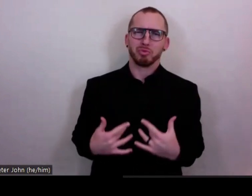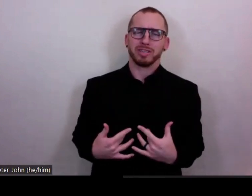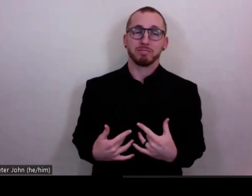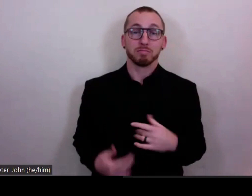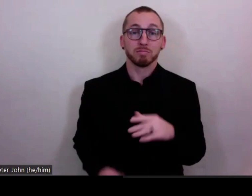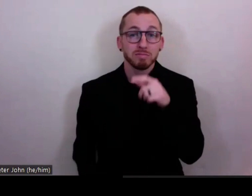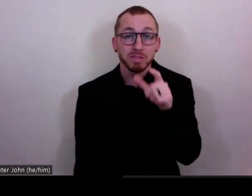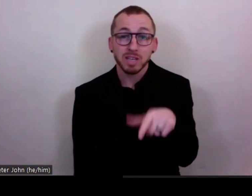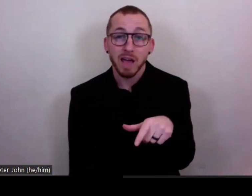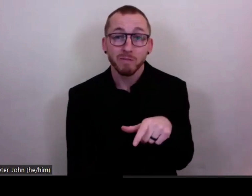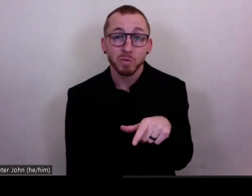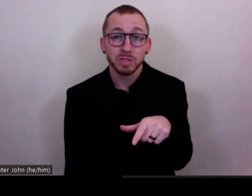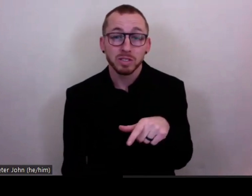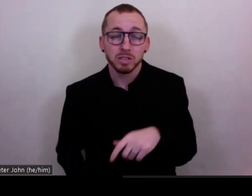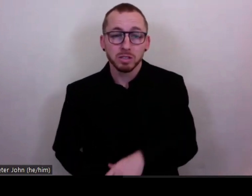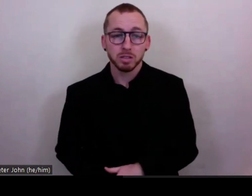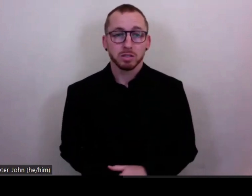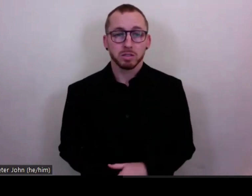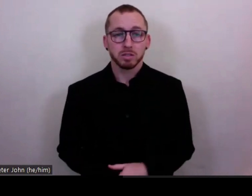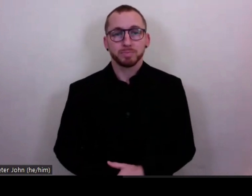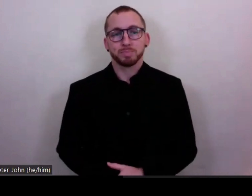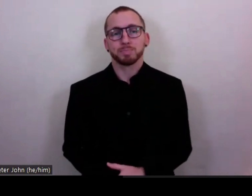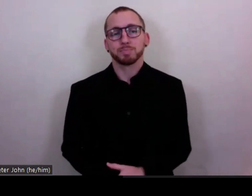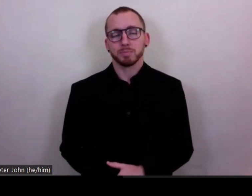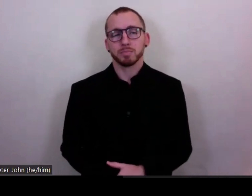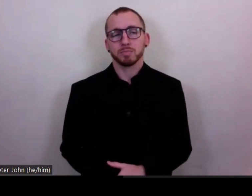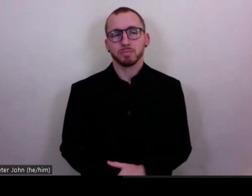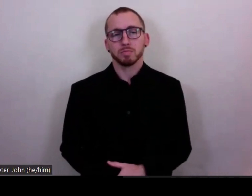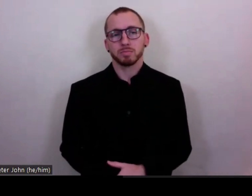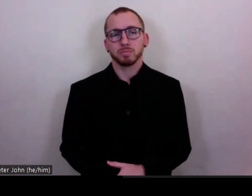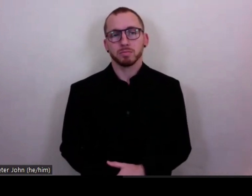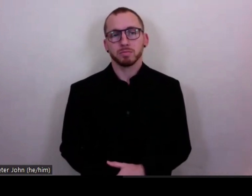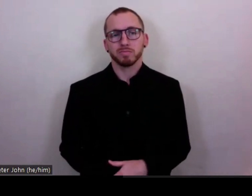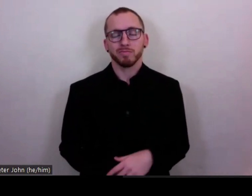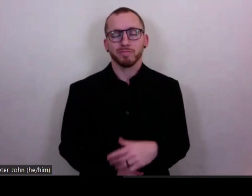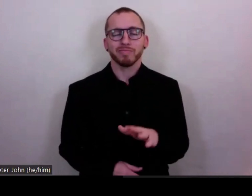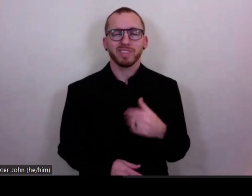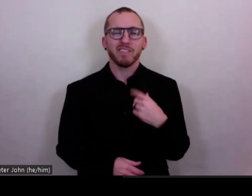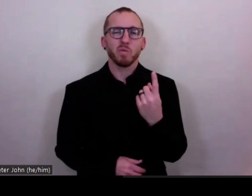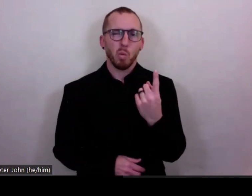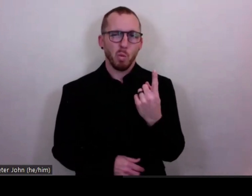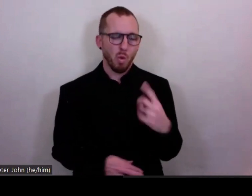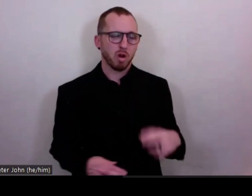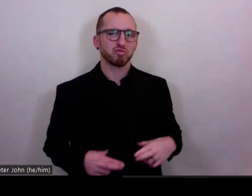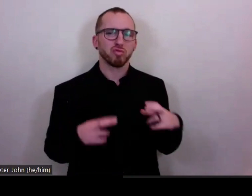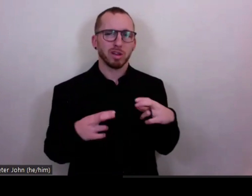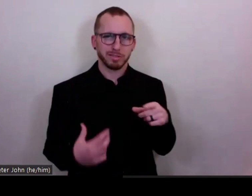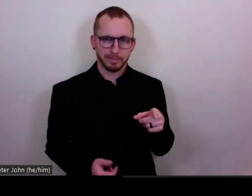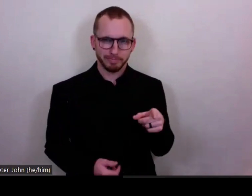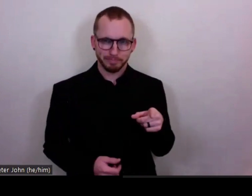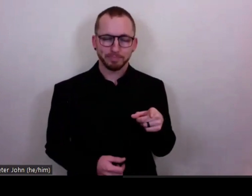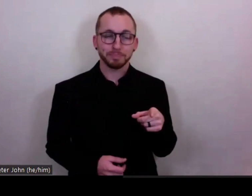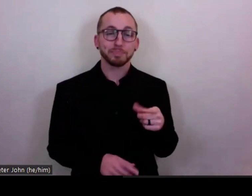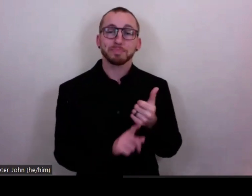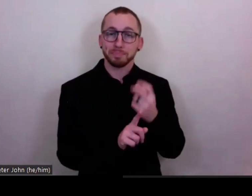be. You know, I have a resident who is